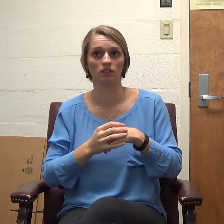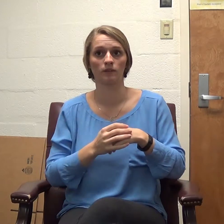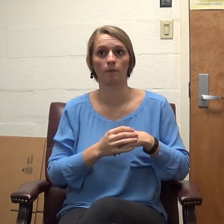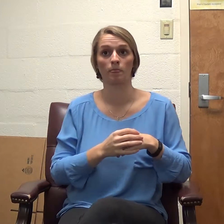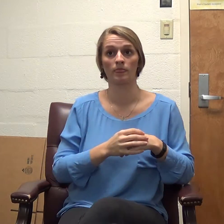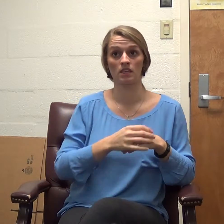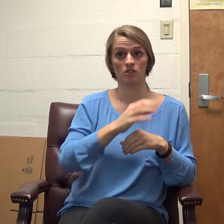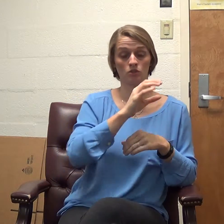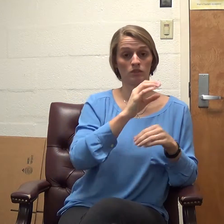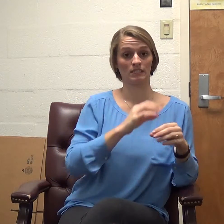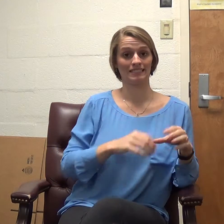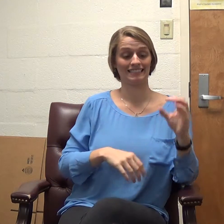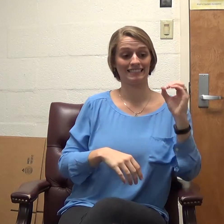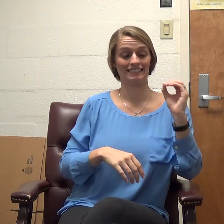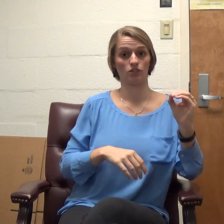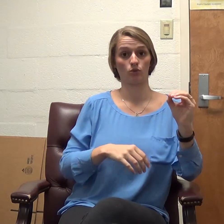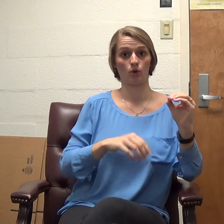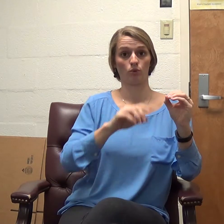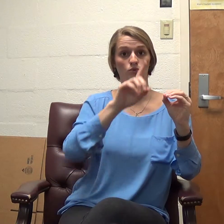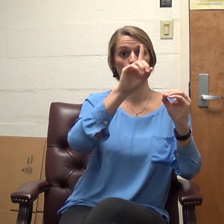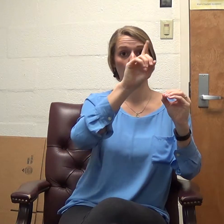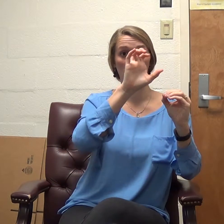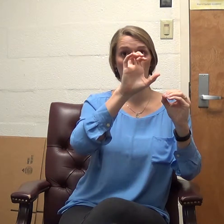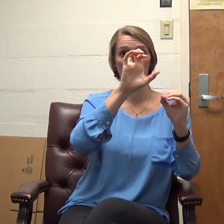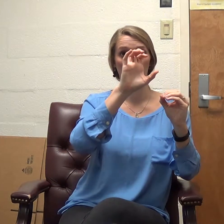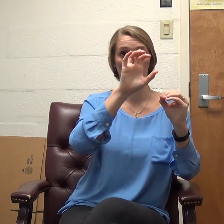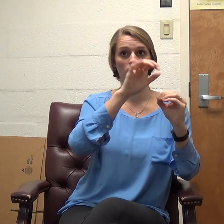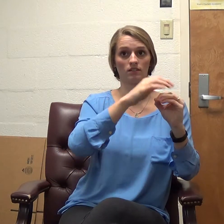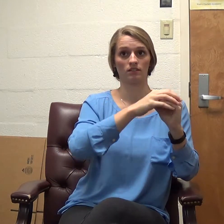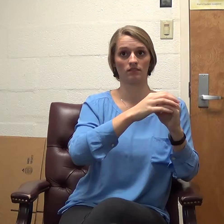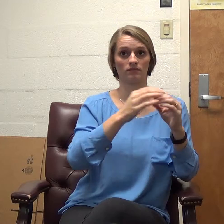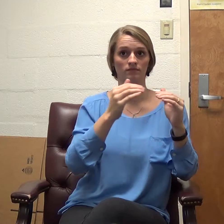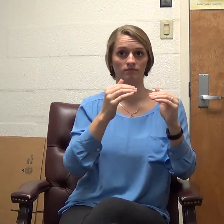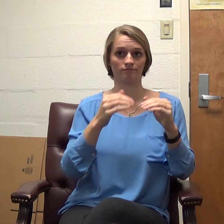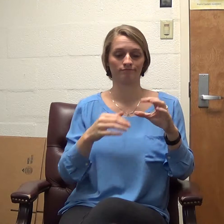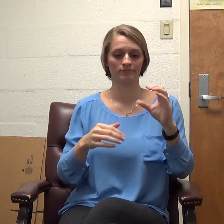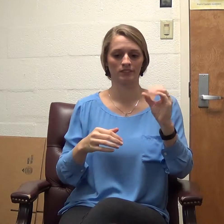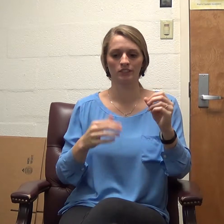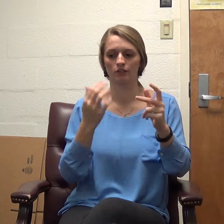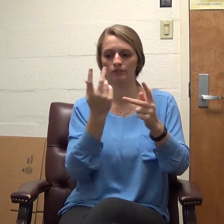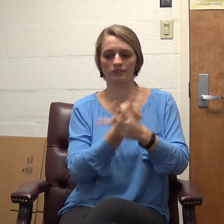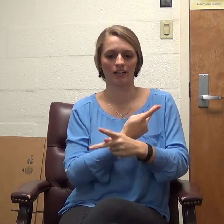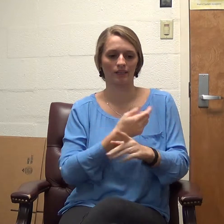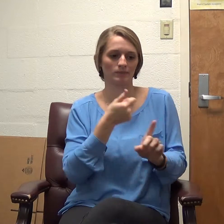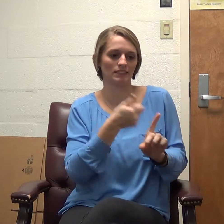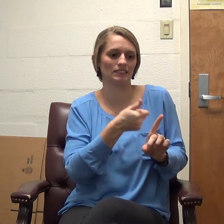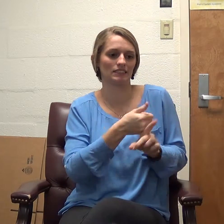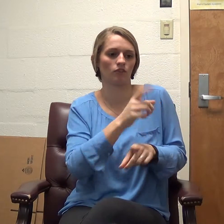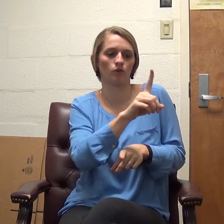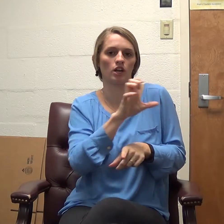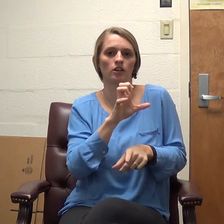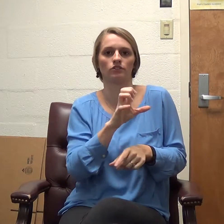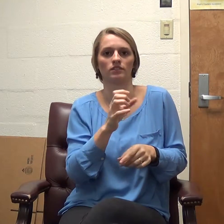the 100th power, well, that's pretty easy. That's 0 times itself 100 times, which is still equal to